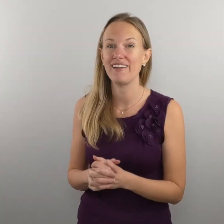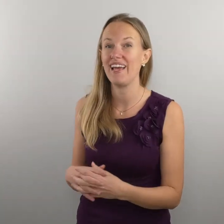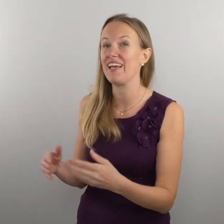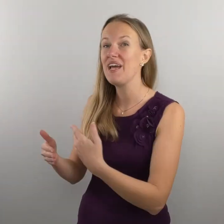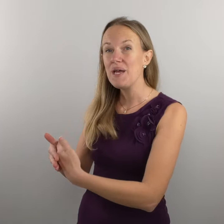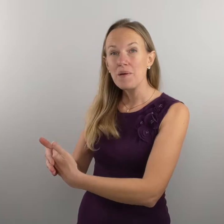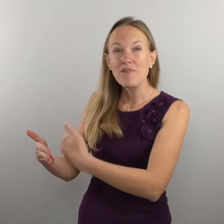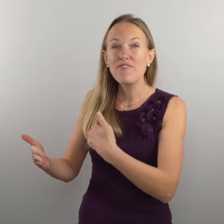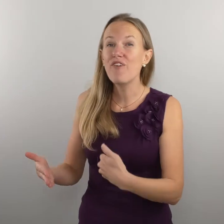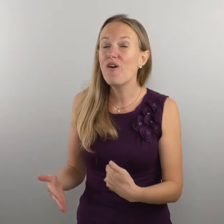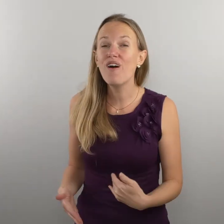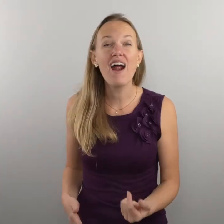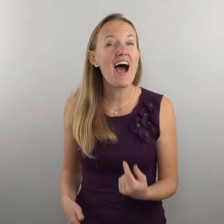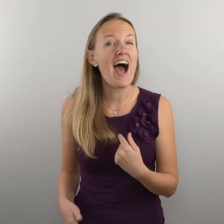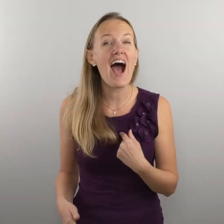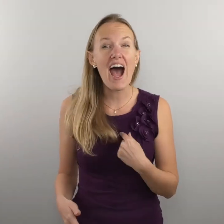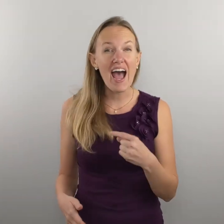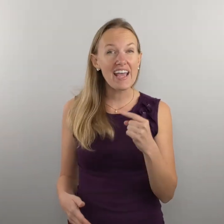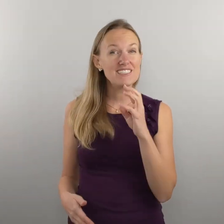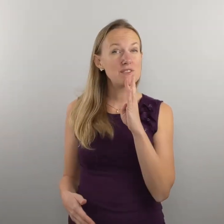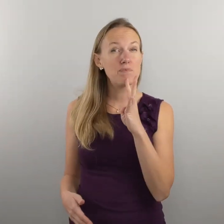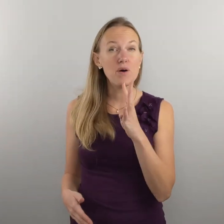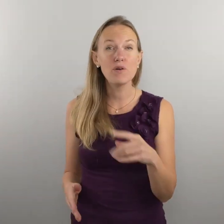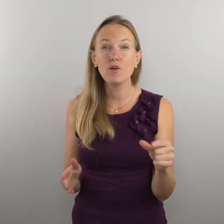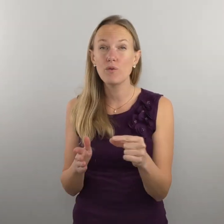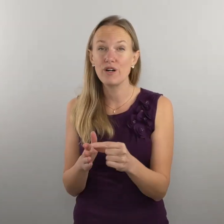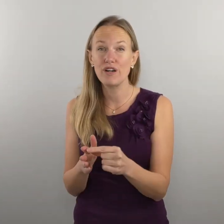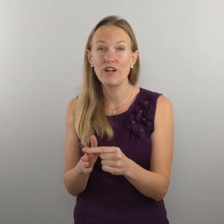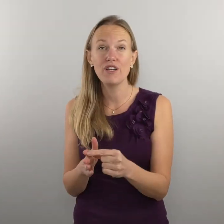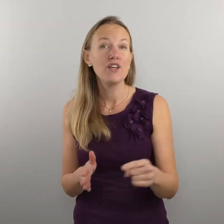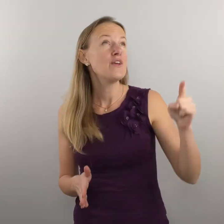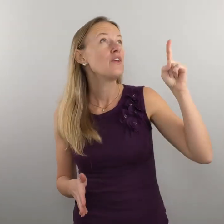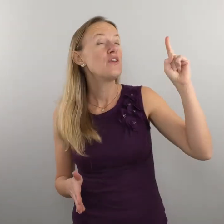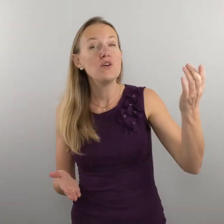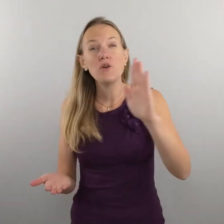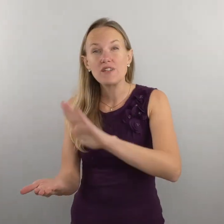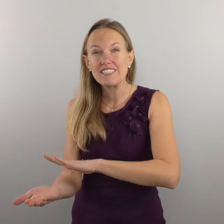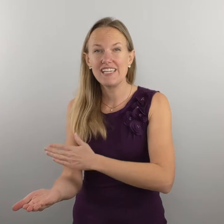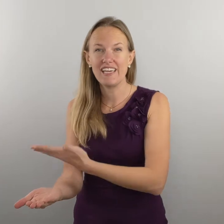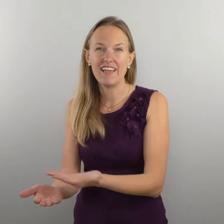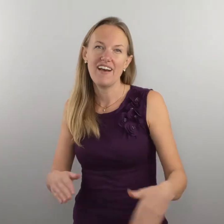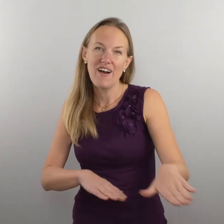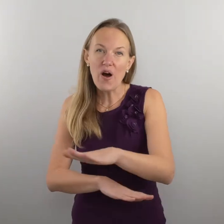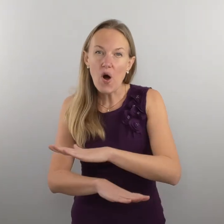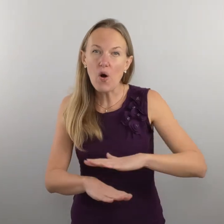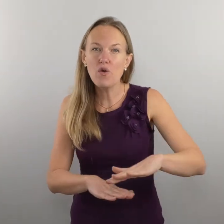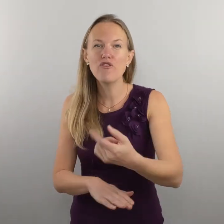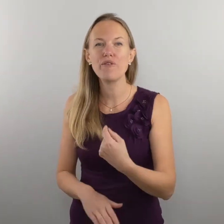okay? Before I spoke a word, you were singing over